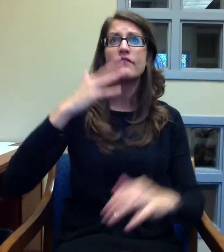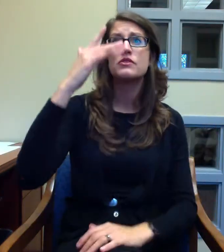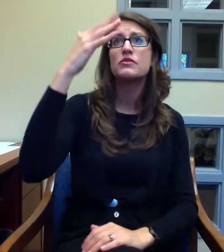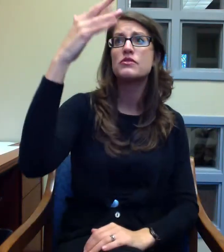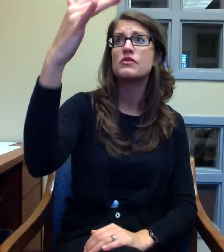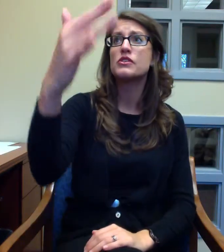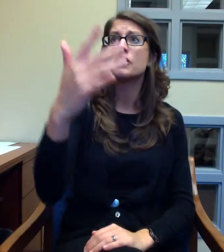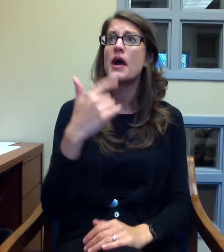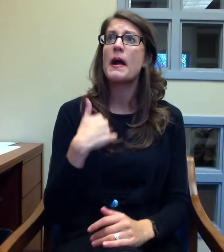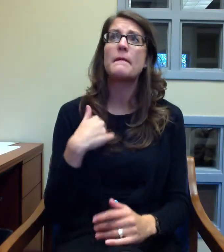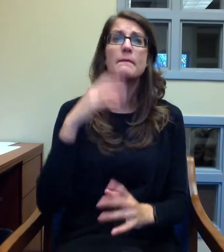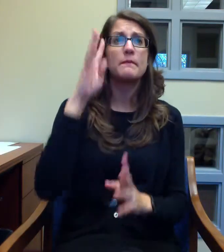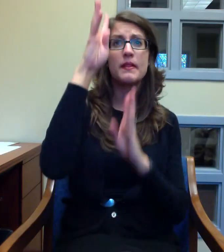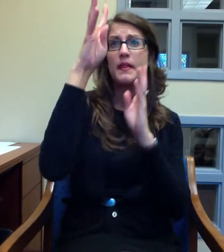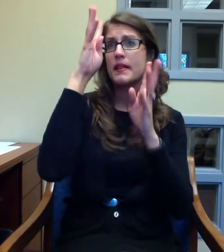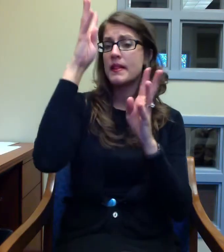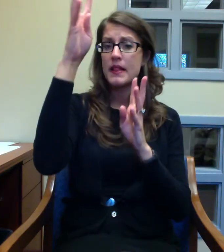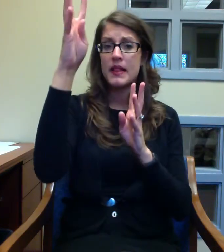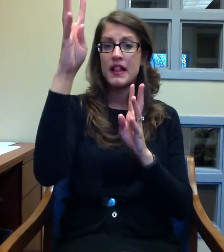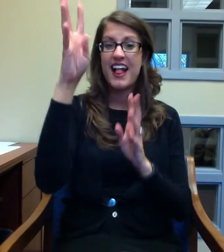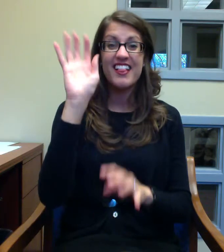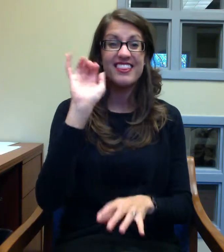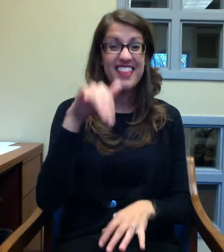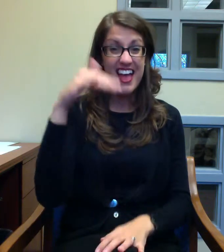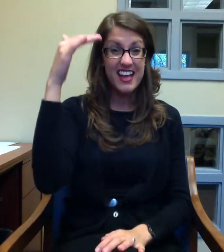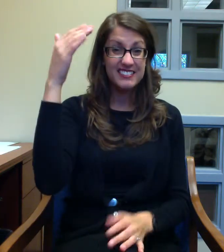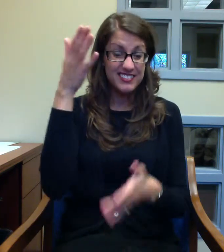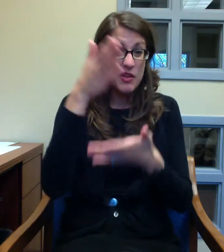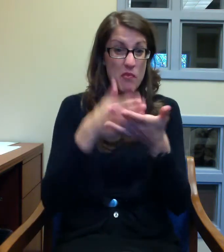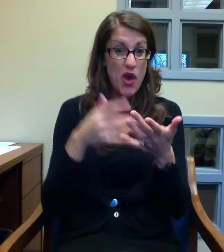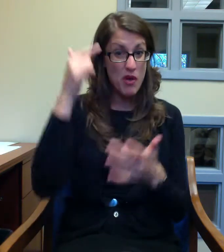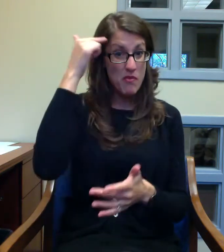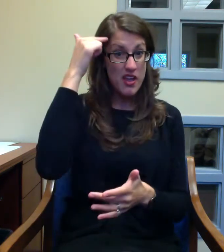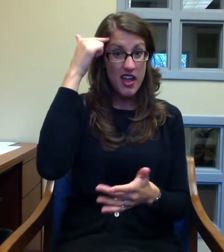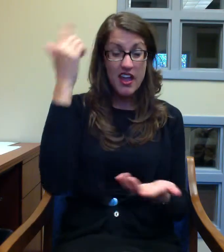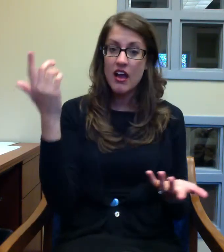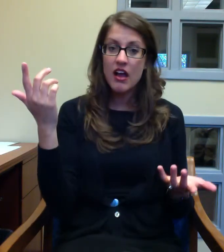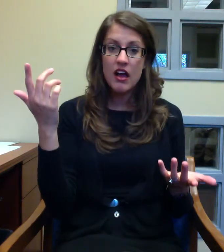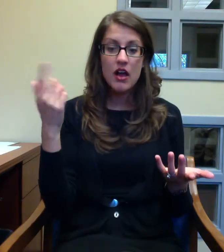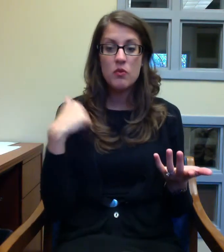It is in those big frontal lobes that we pass judgment on ourselves and others.